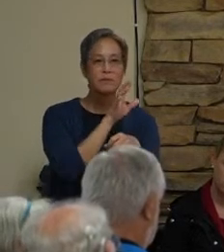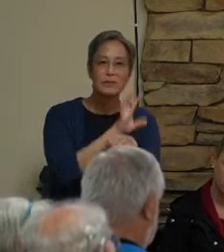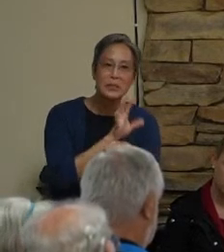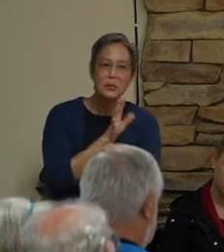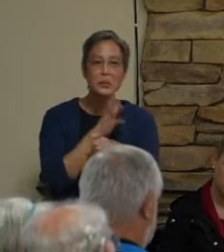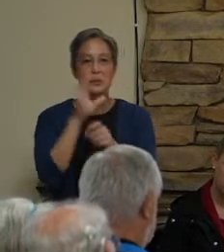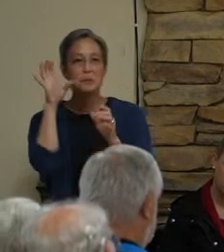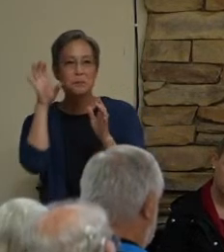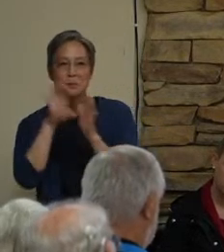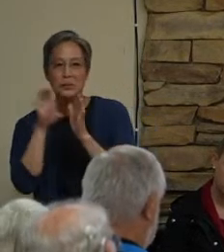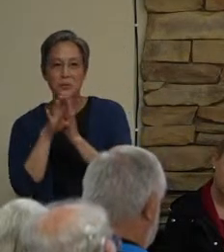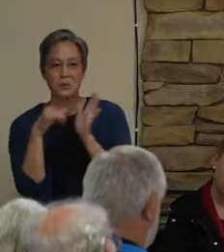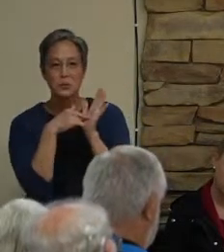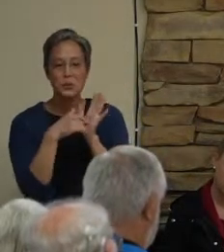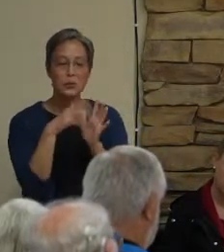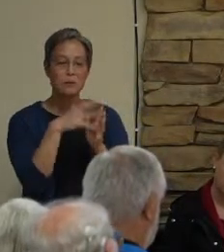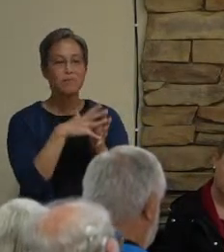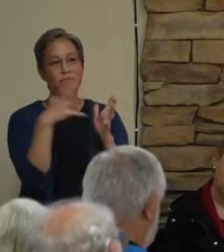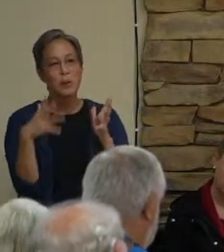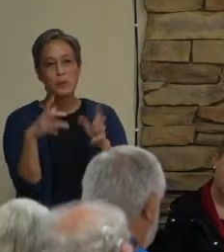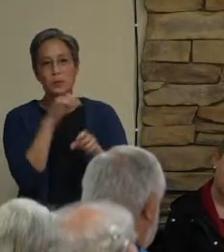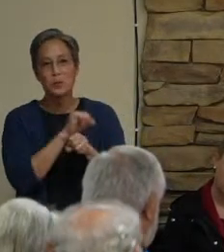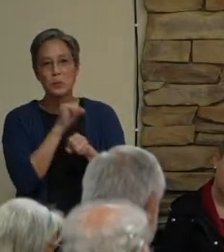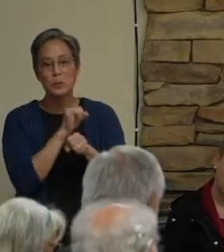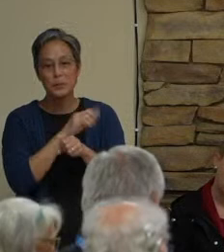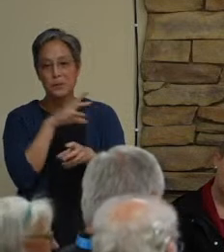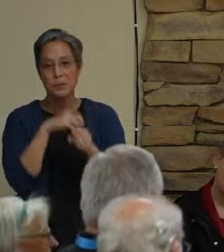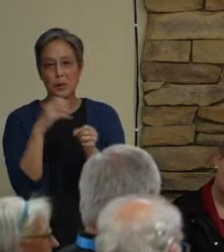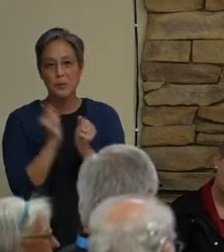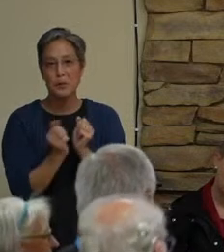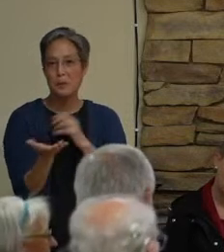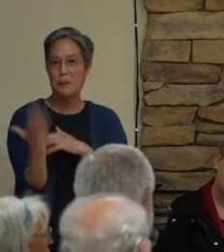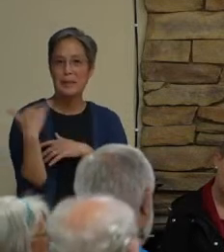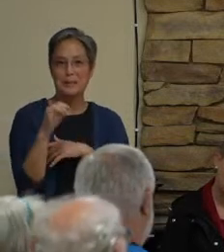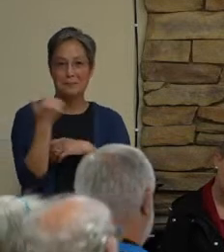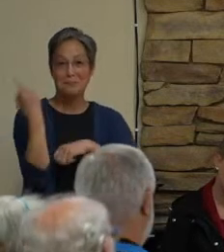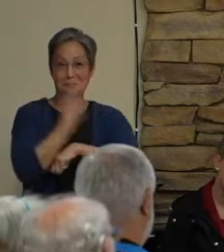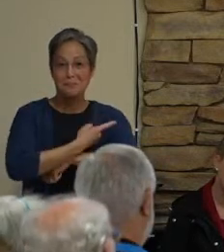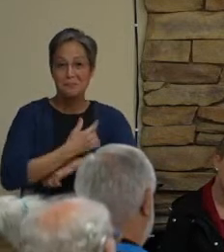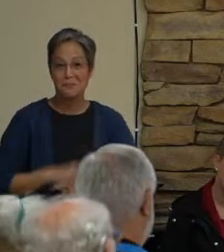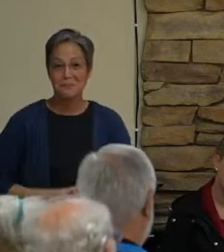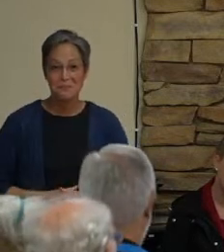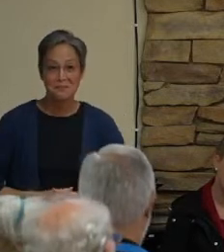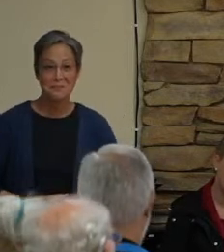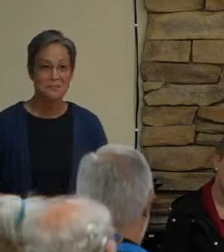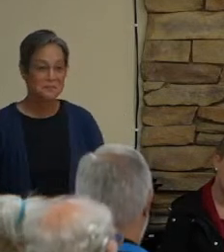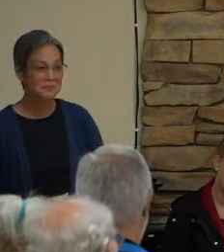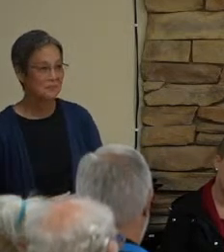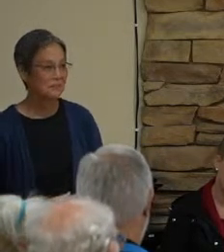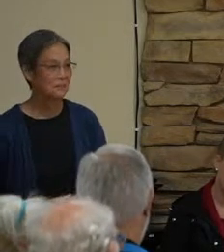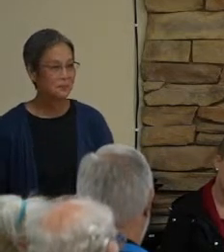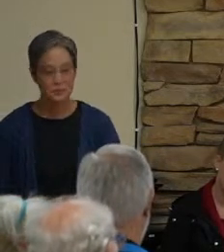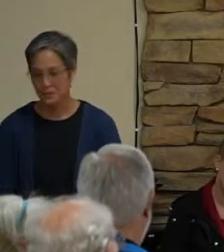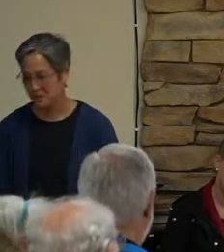you guys just all the hard work that went into the past 10 days.